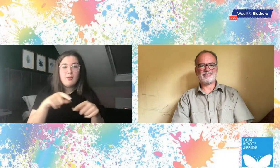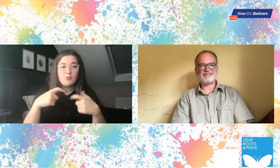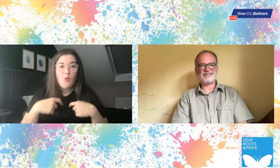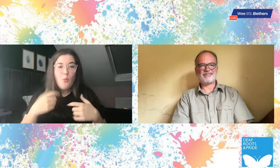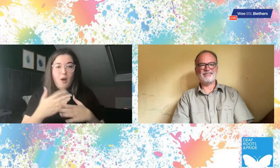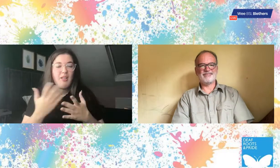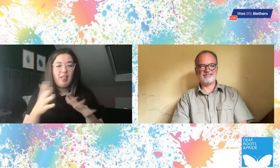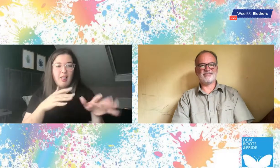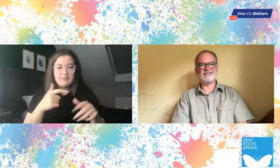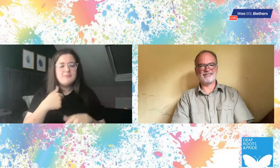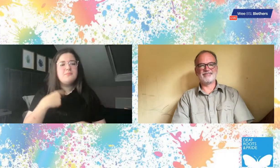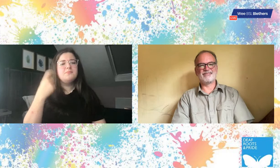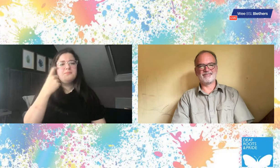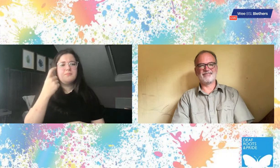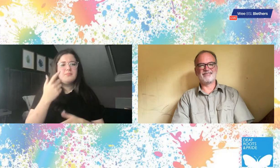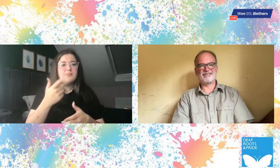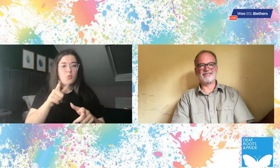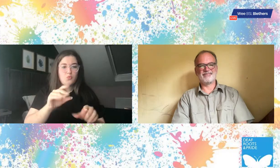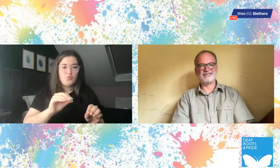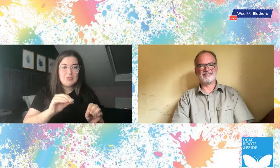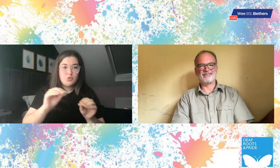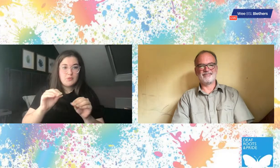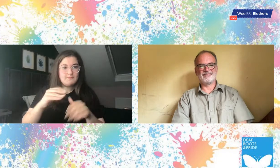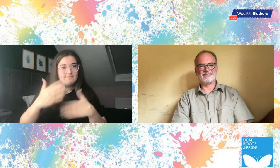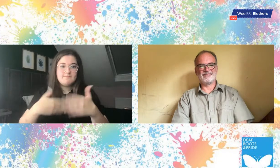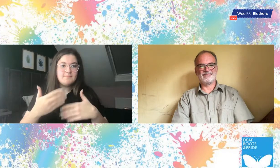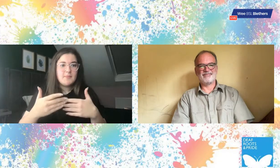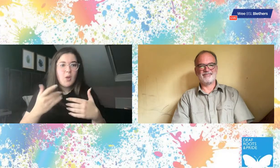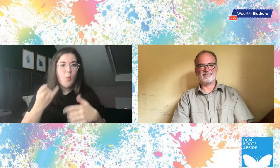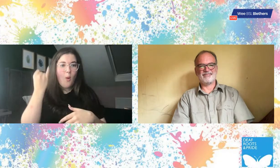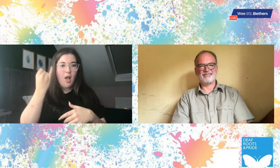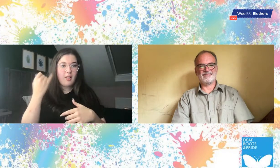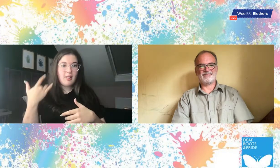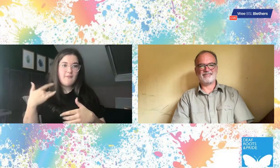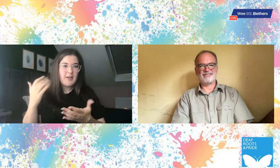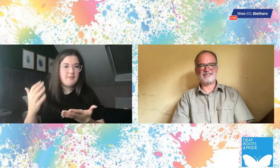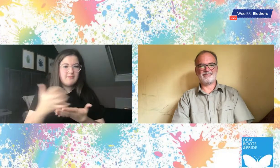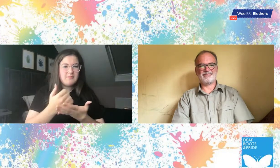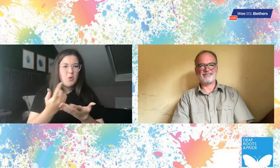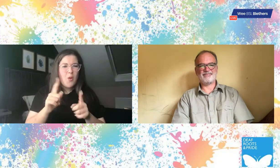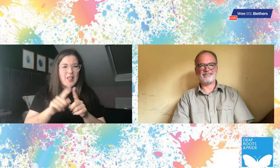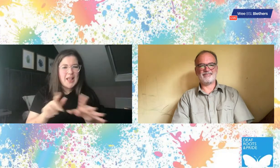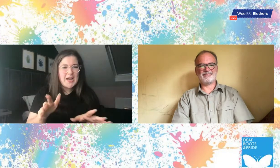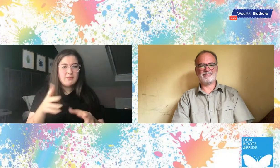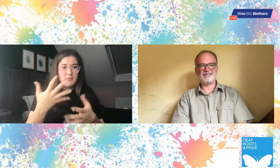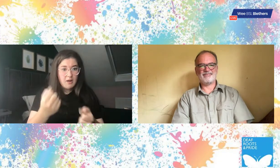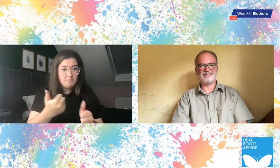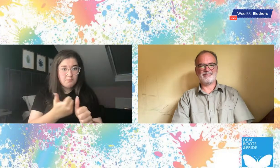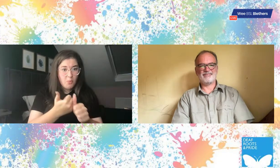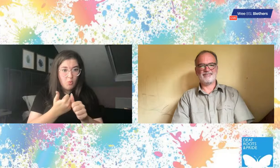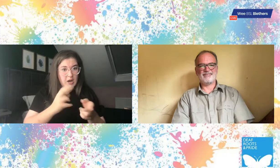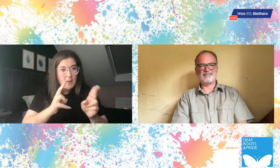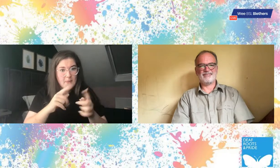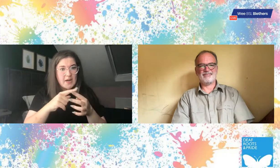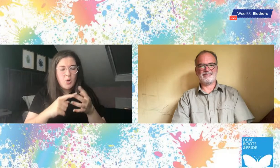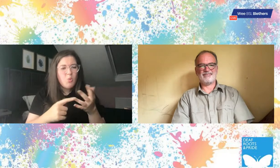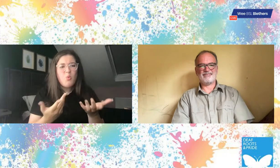journey. You were in a bank, became a social worker, and then you got